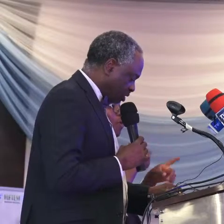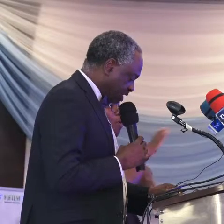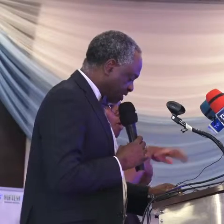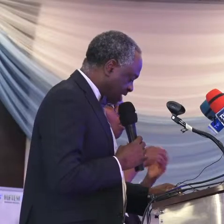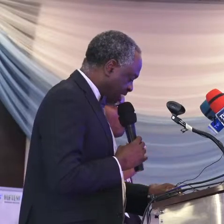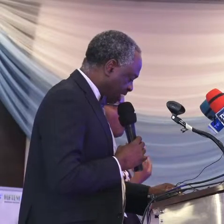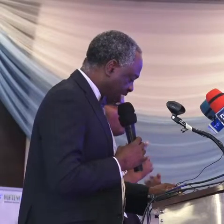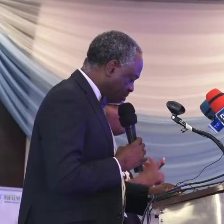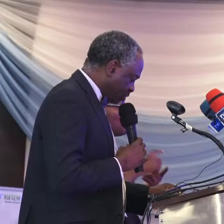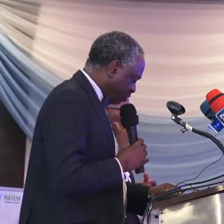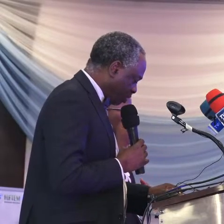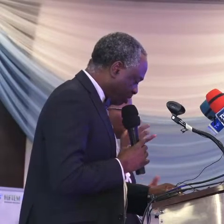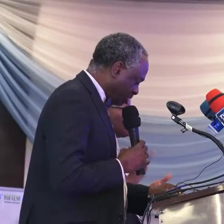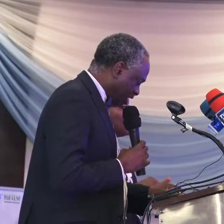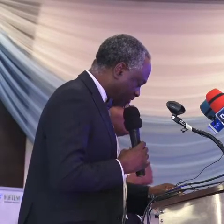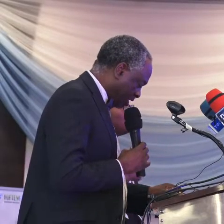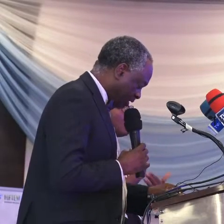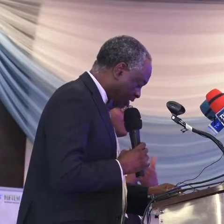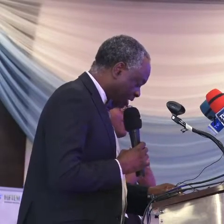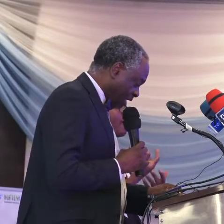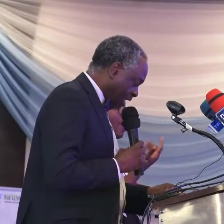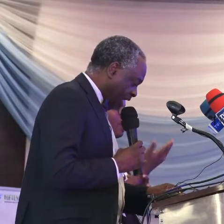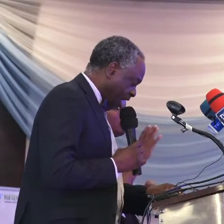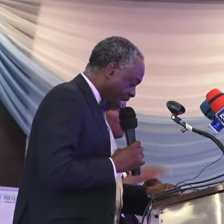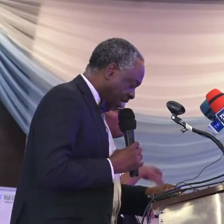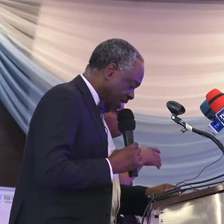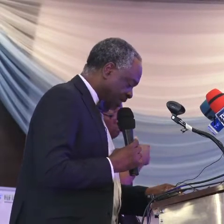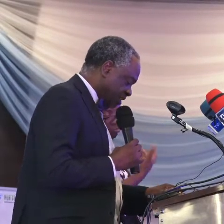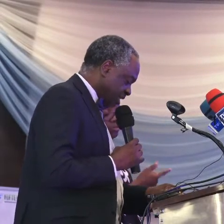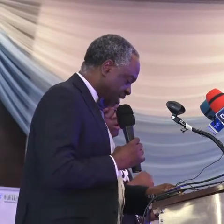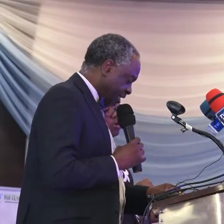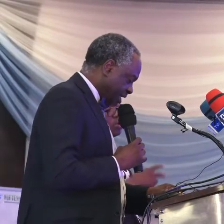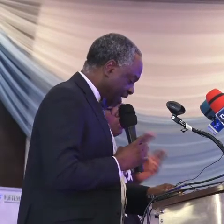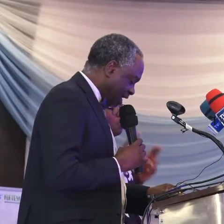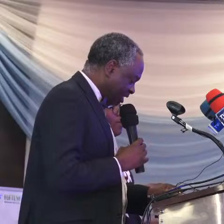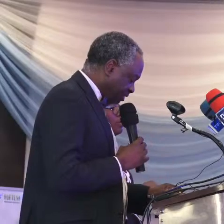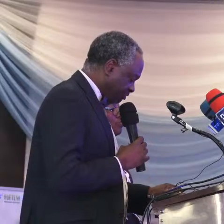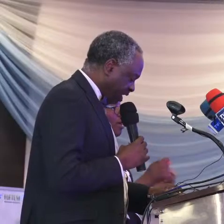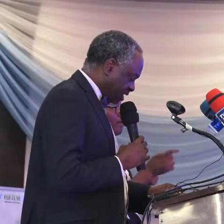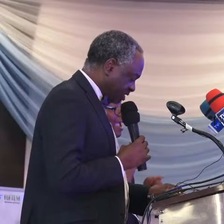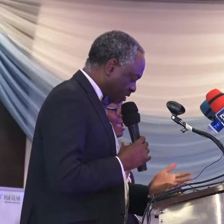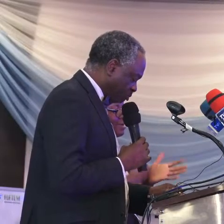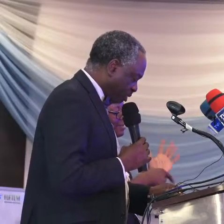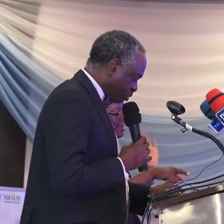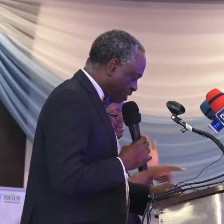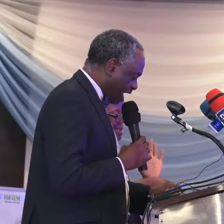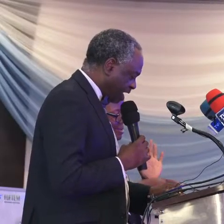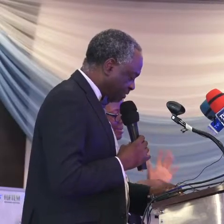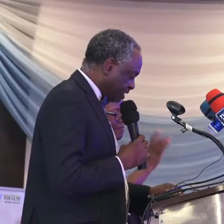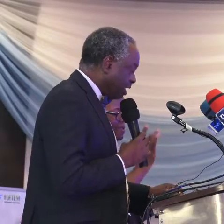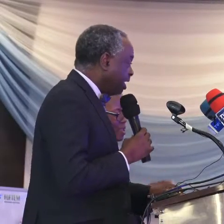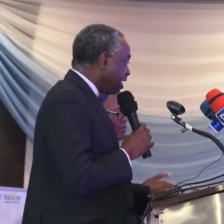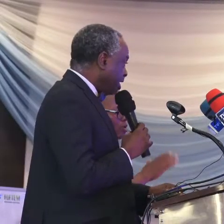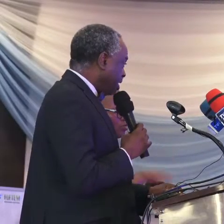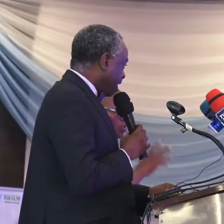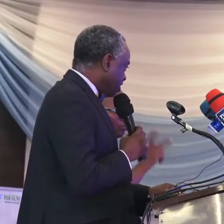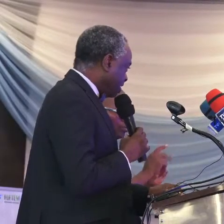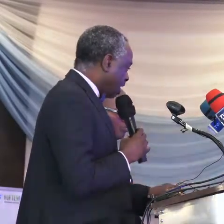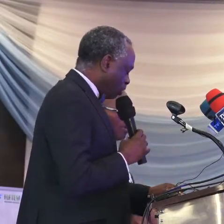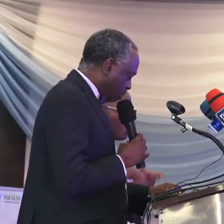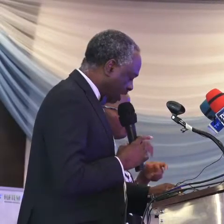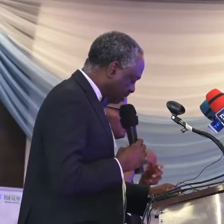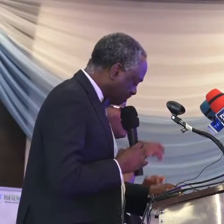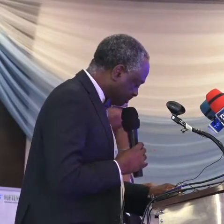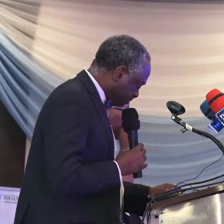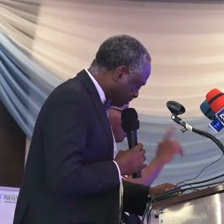to understand the harms of human trafficking and its negative effects on people's lives in Nigeria